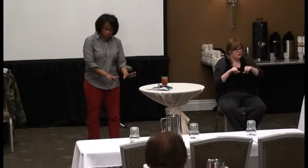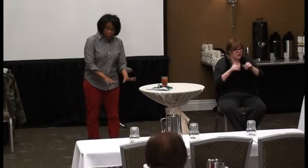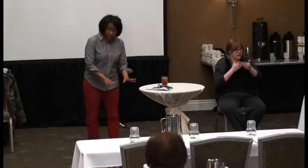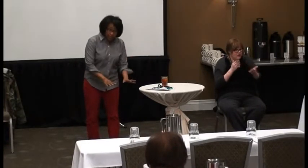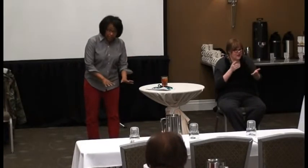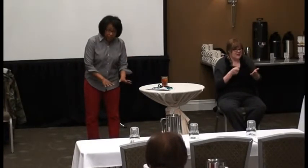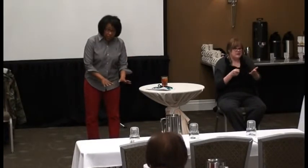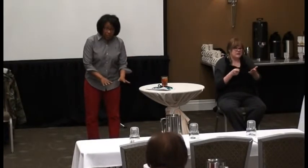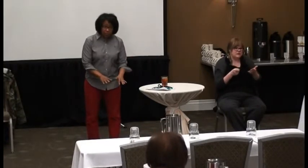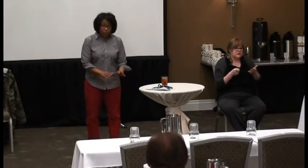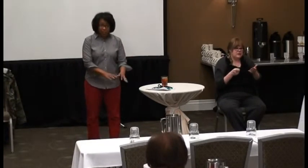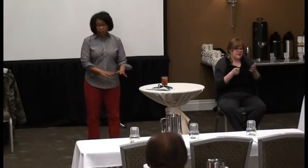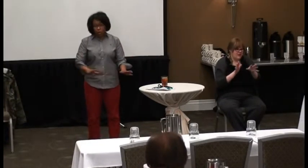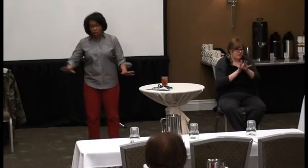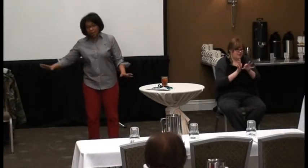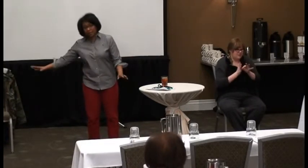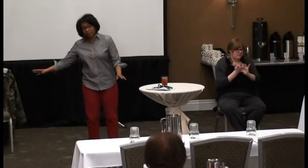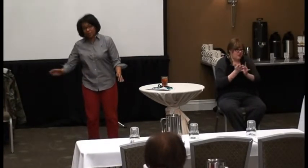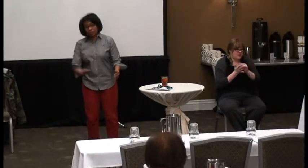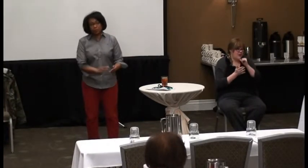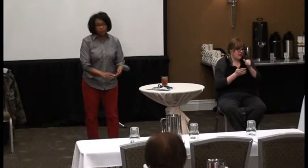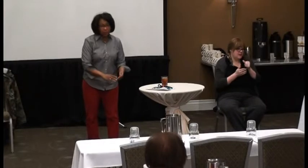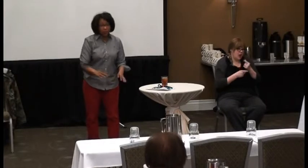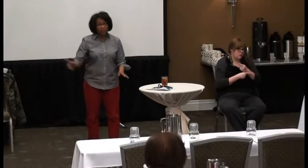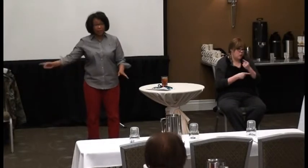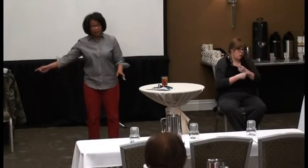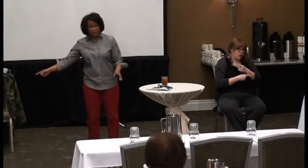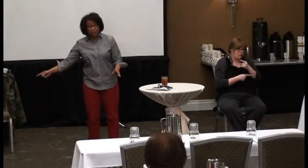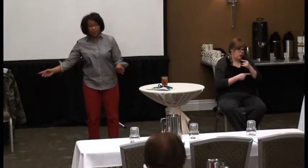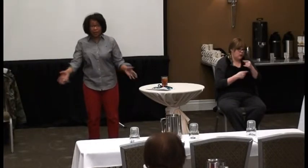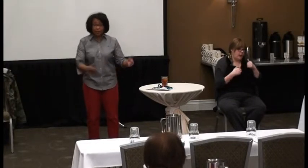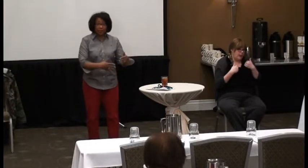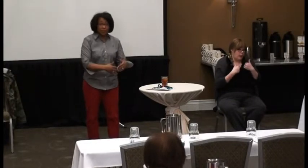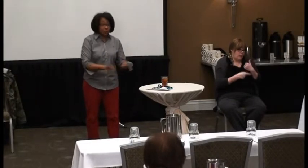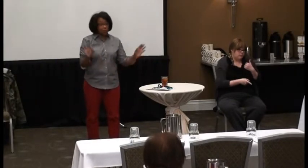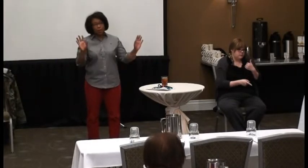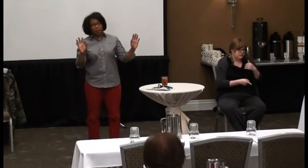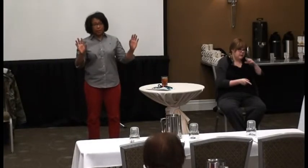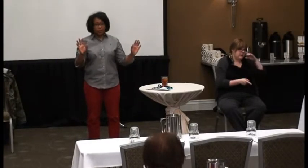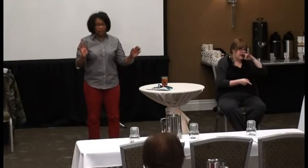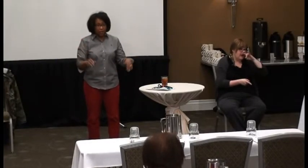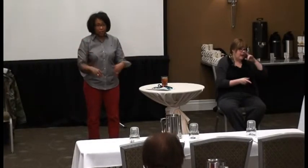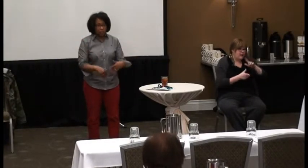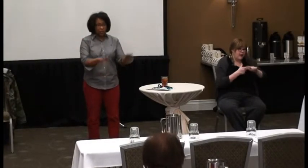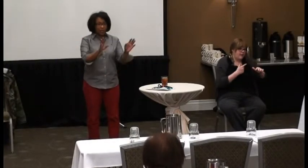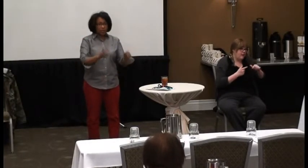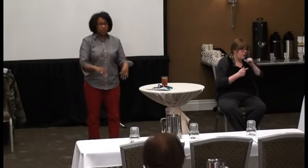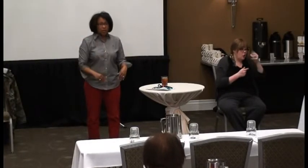appropriate for little kids. You don't give a long-acting med to a little kid and they can't sleep at night, and then they say, well, I'm not